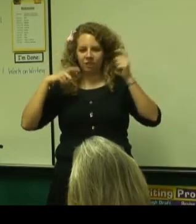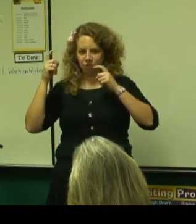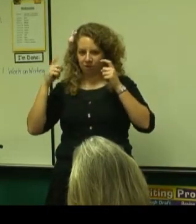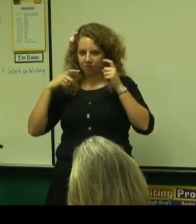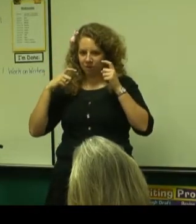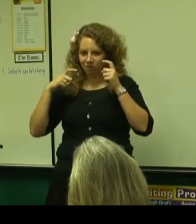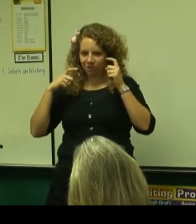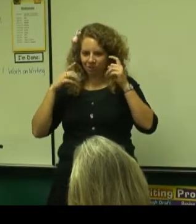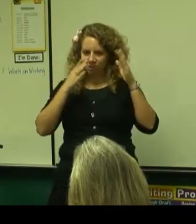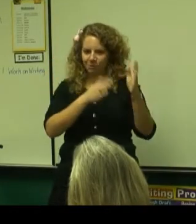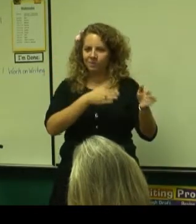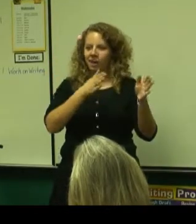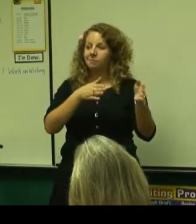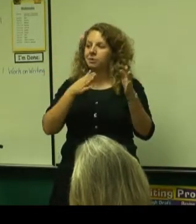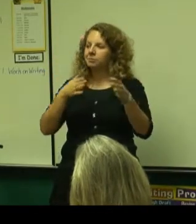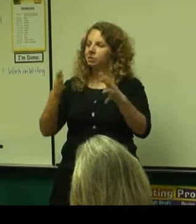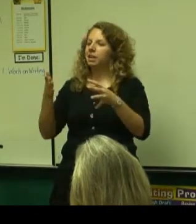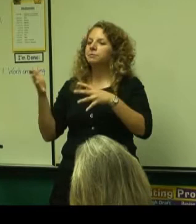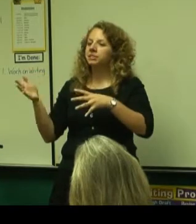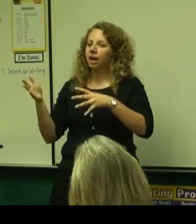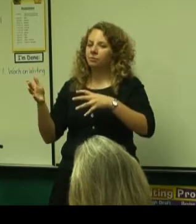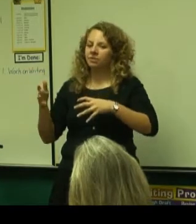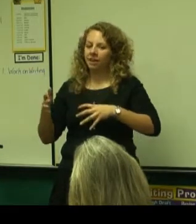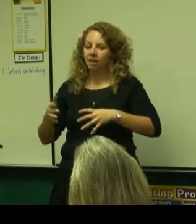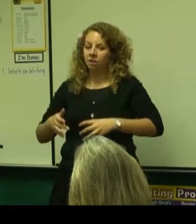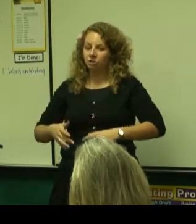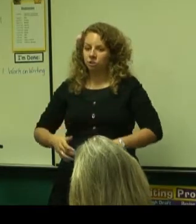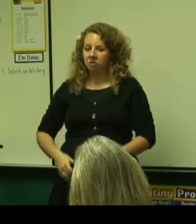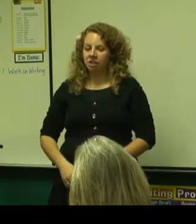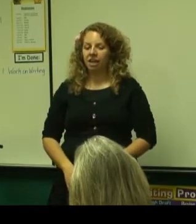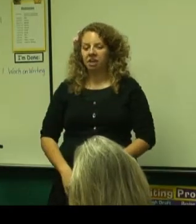facial expressions. So we've kind of been building up to that with like degree,